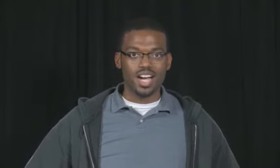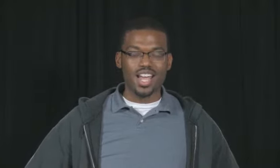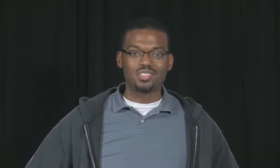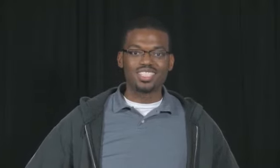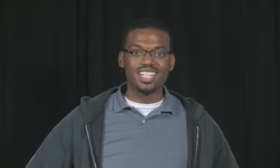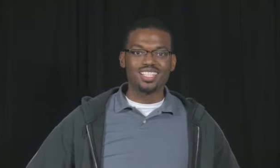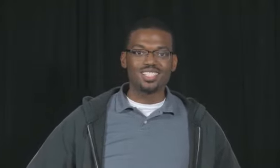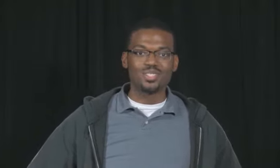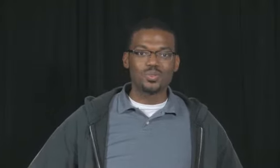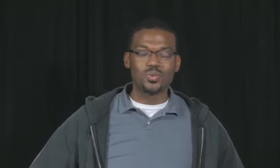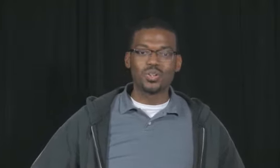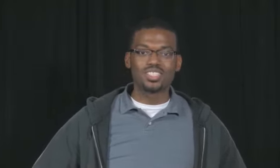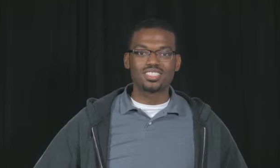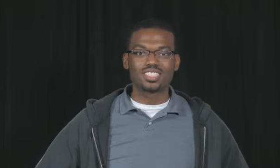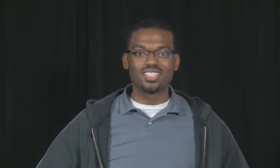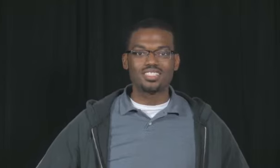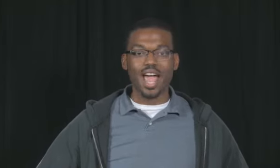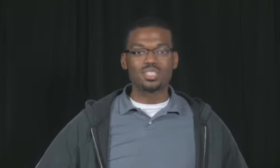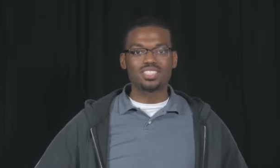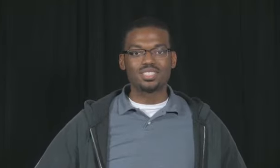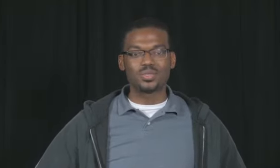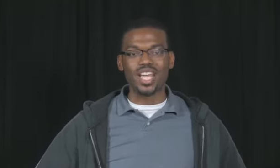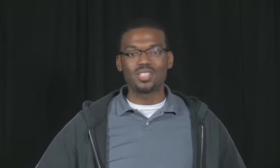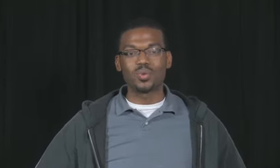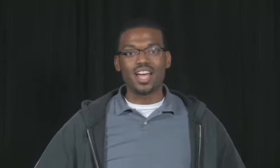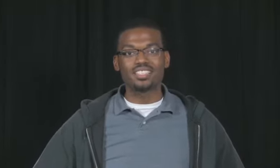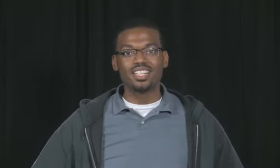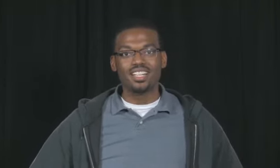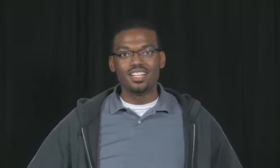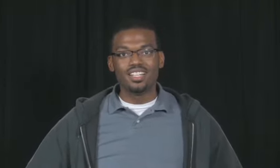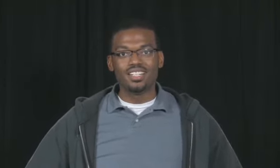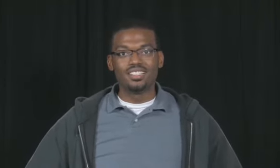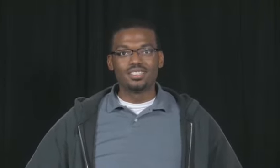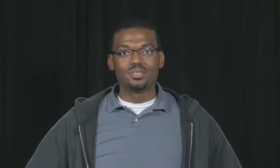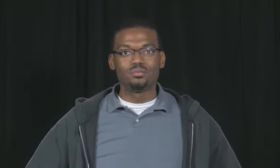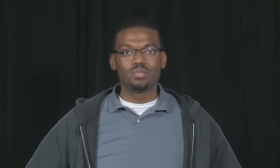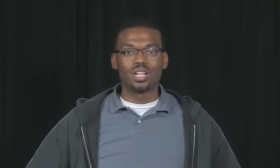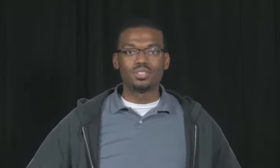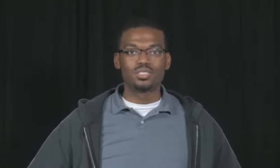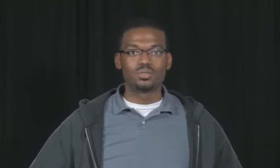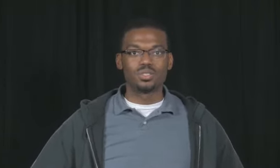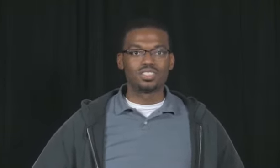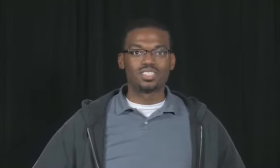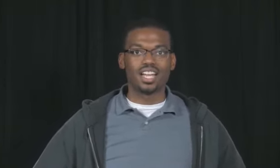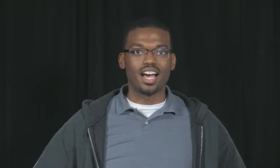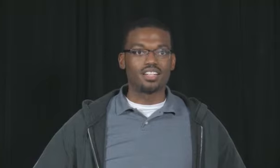I have seen roses damasked red and white, but no such roses see I in